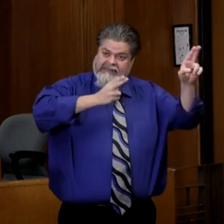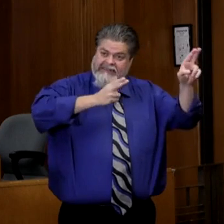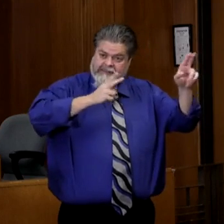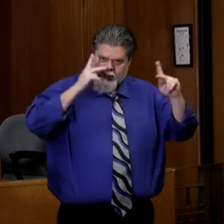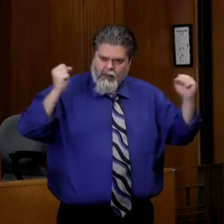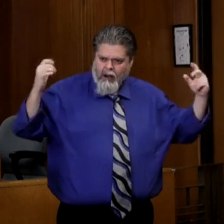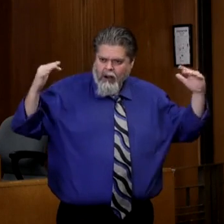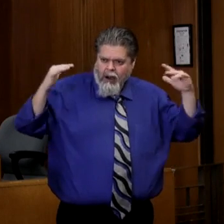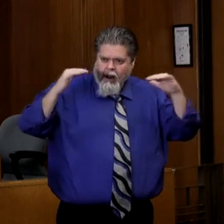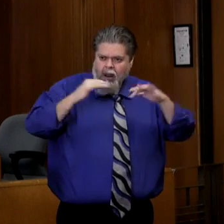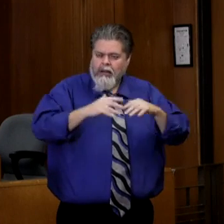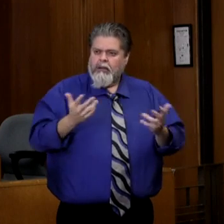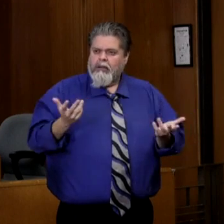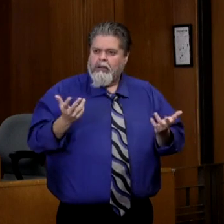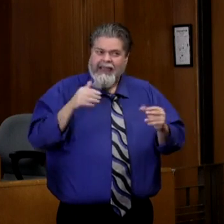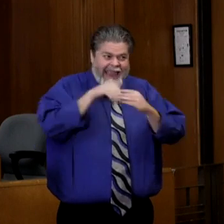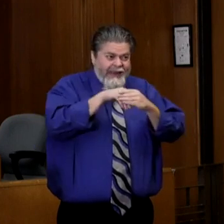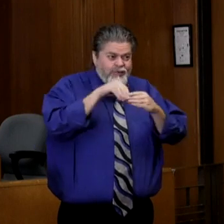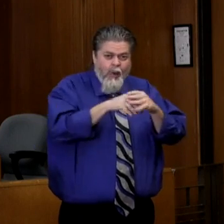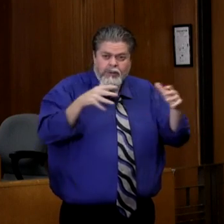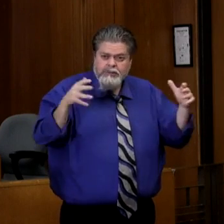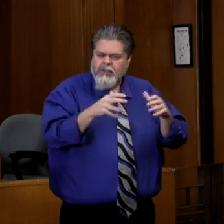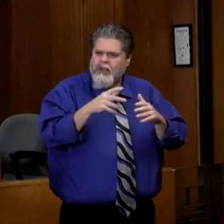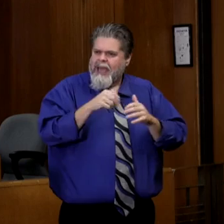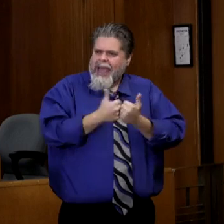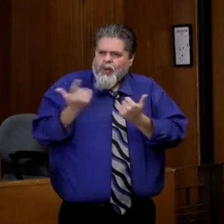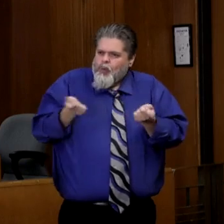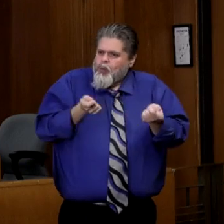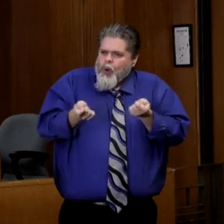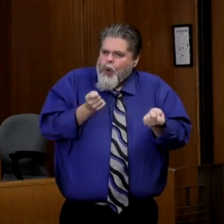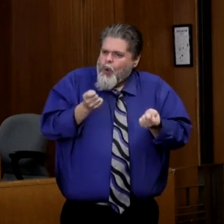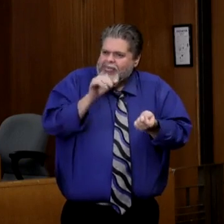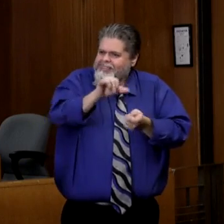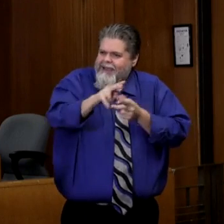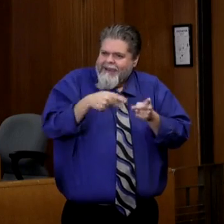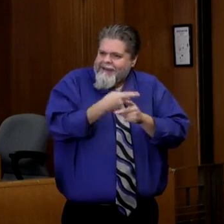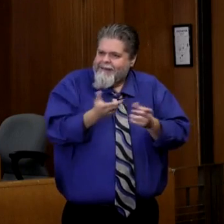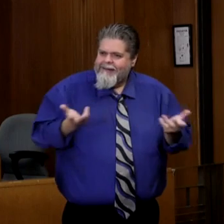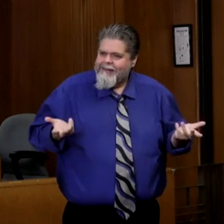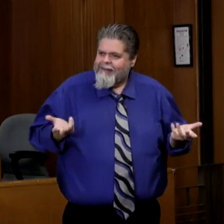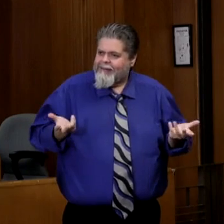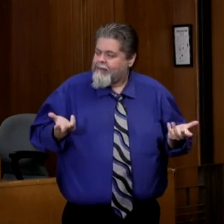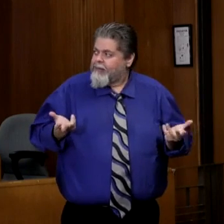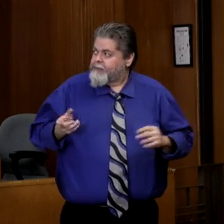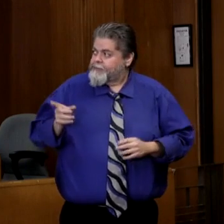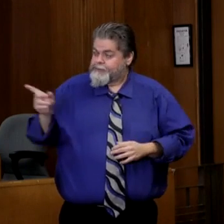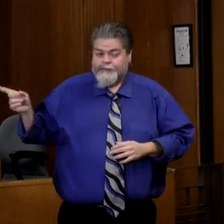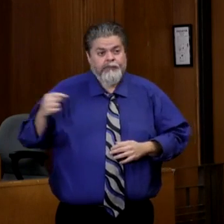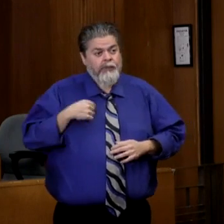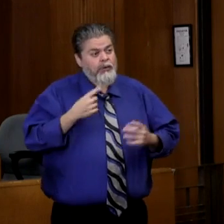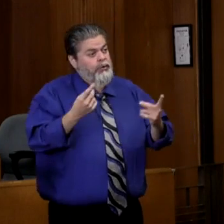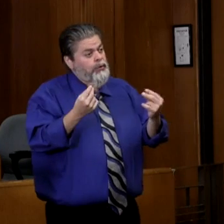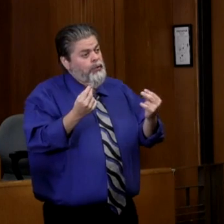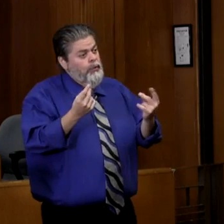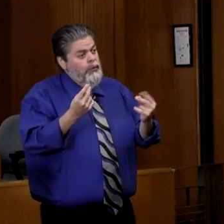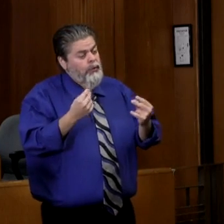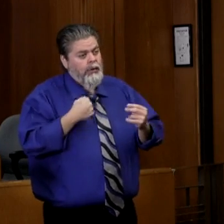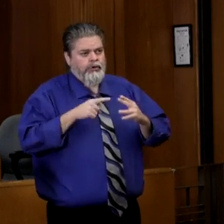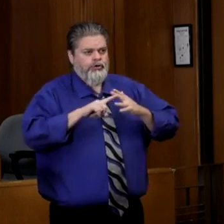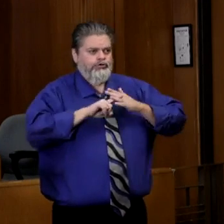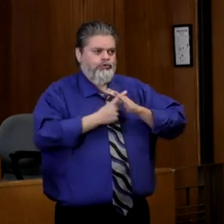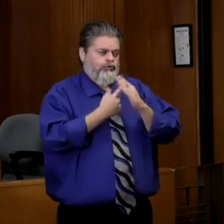people crowds will be indoors together. I mean, how are you controlling that kind of thing? Well, one thing we're doing is we're starting an